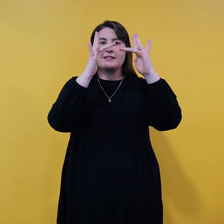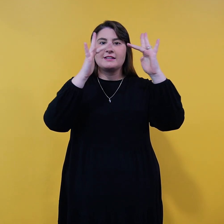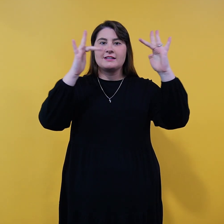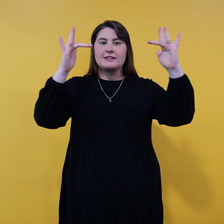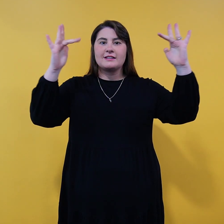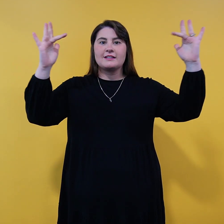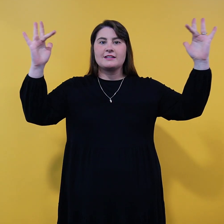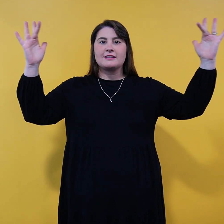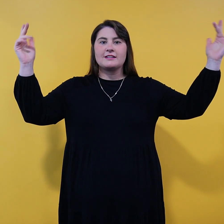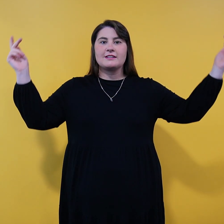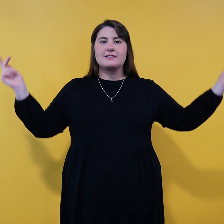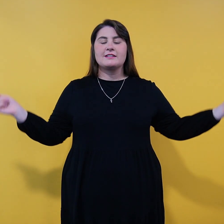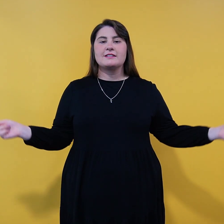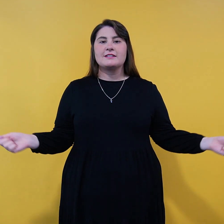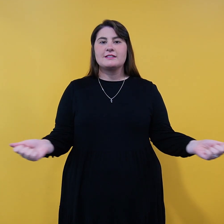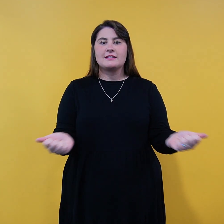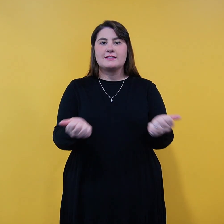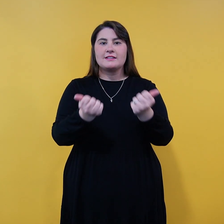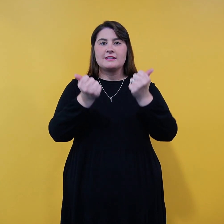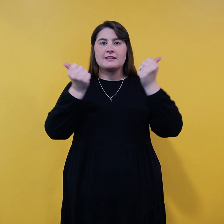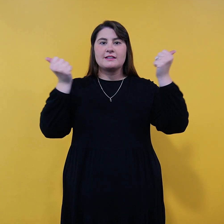Heavenly hosts sing